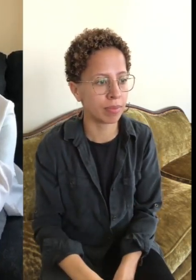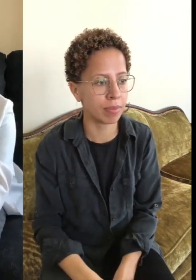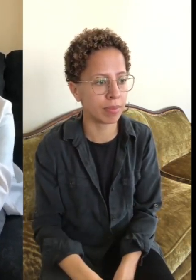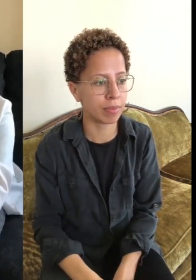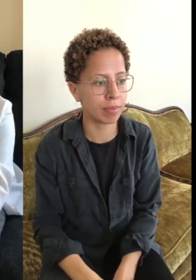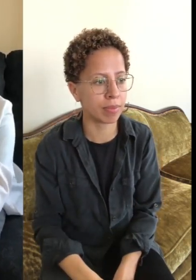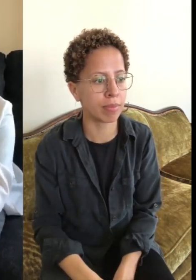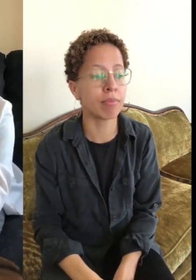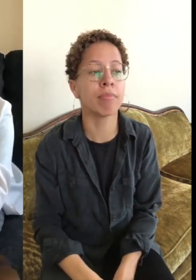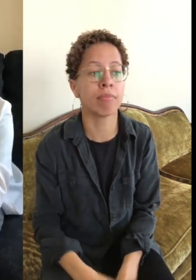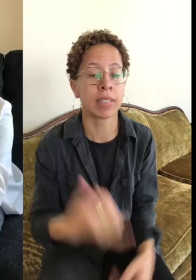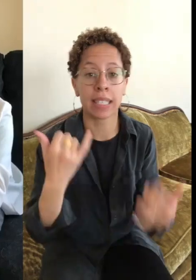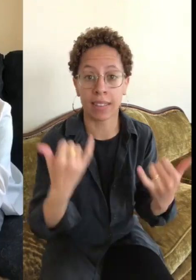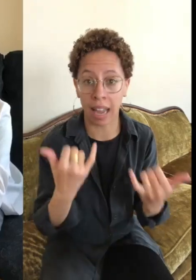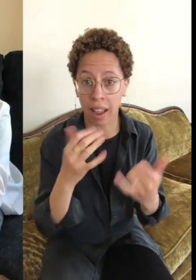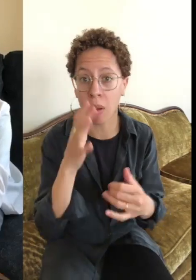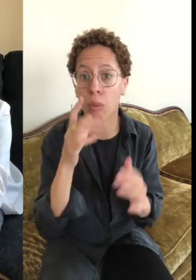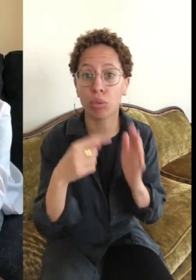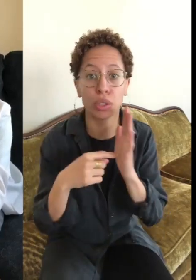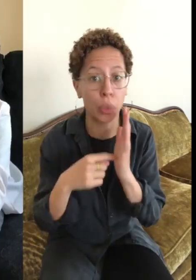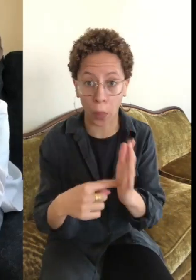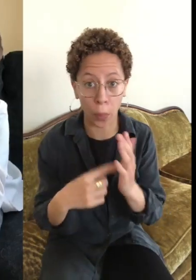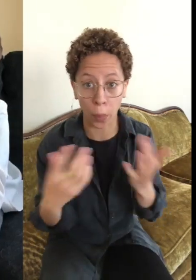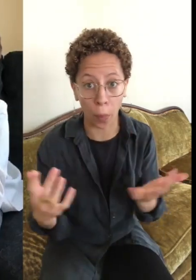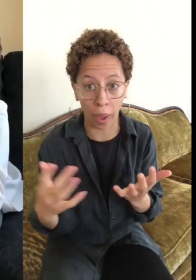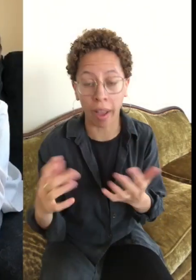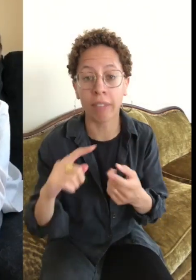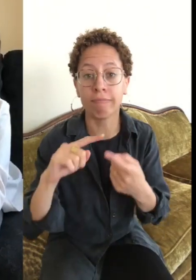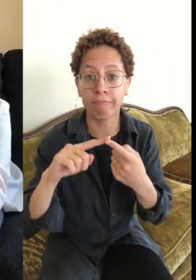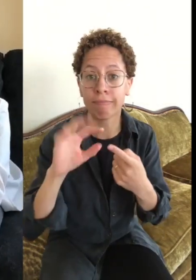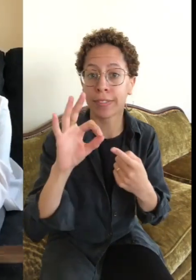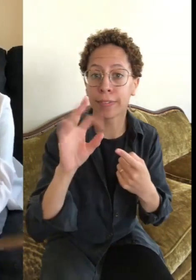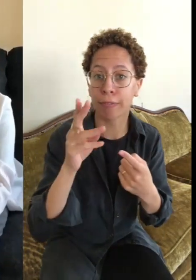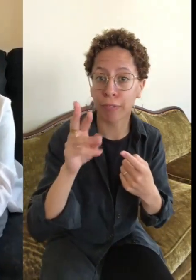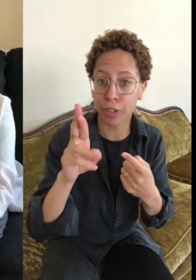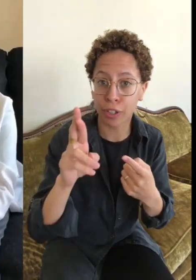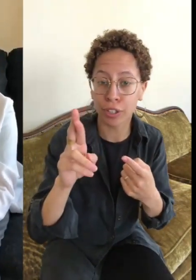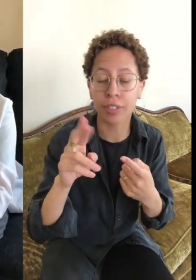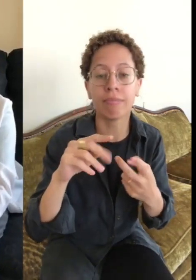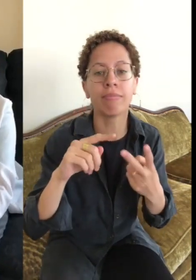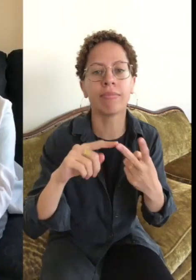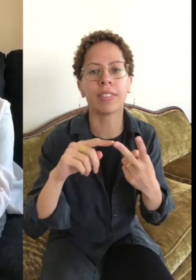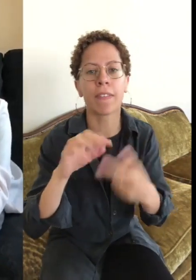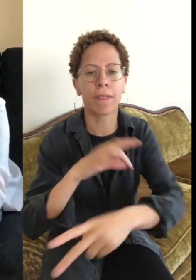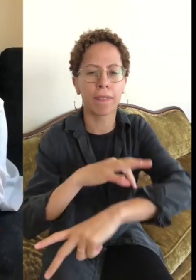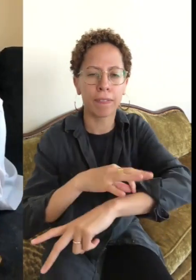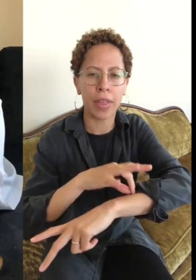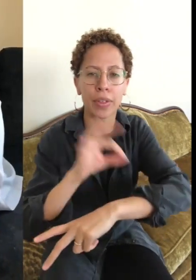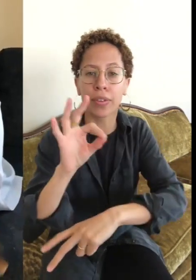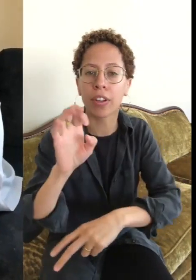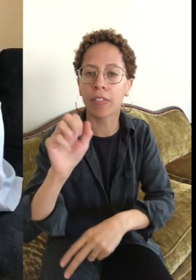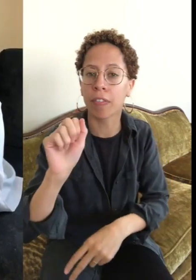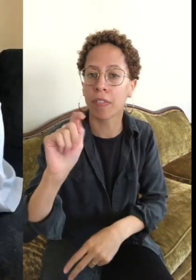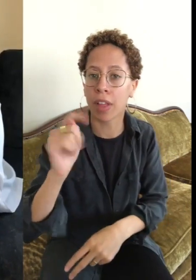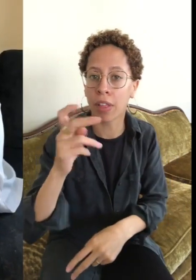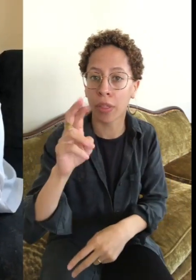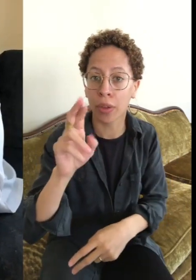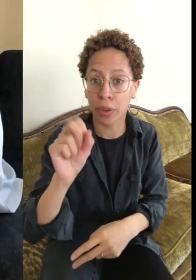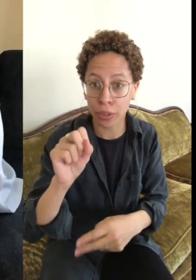I am going to be showing you furs and feathers and adaptations of